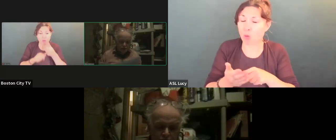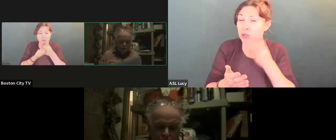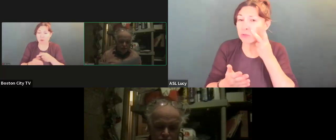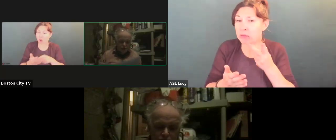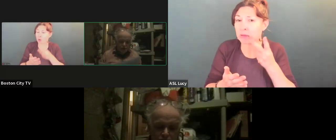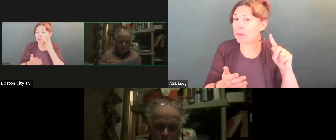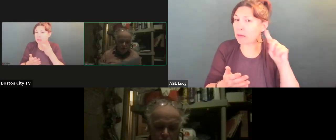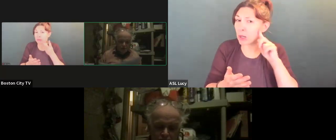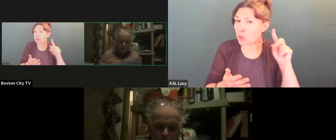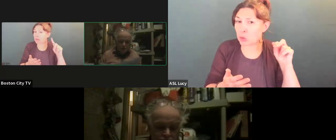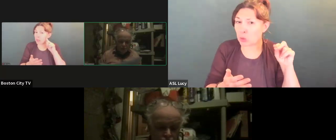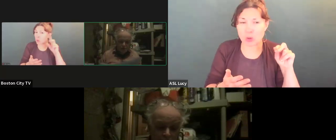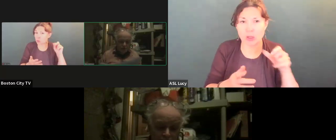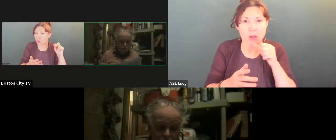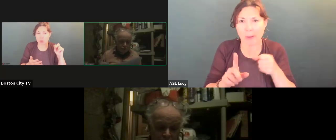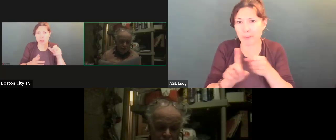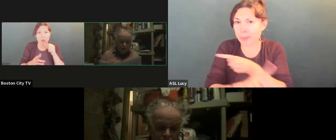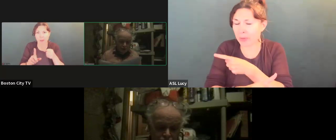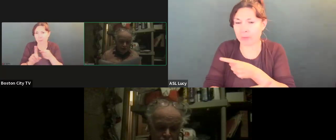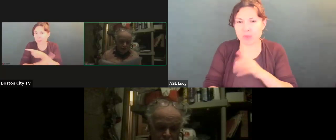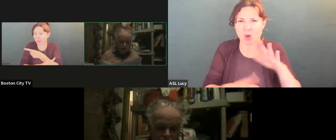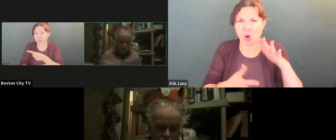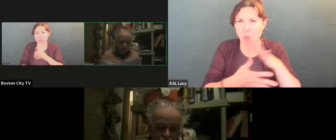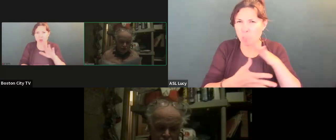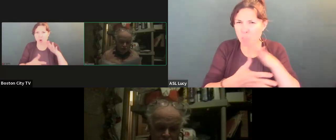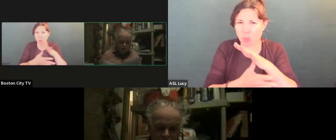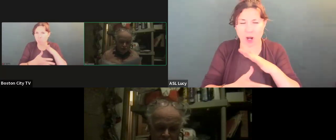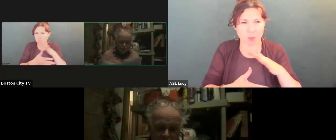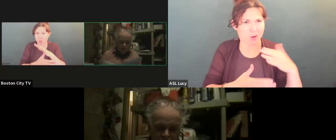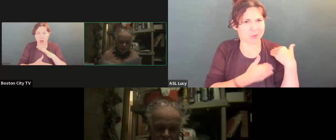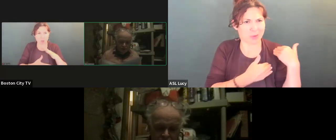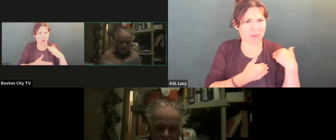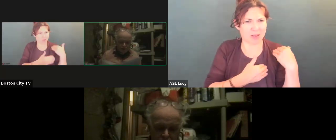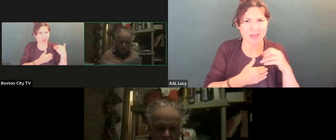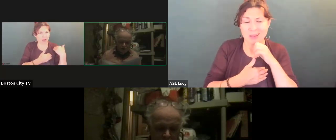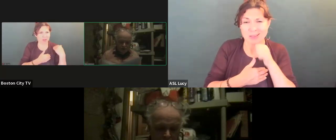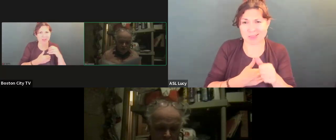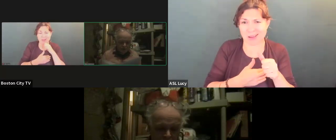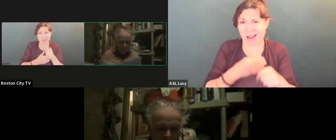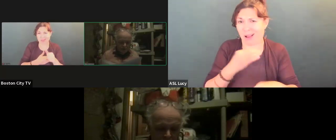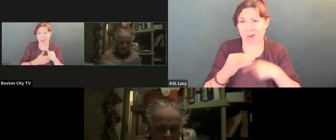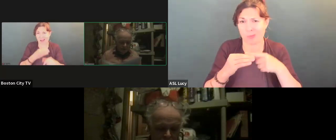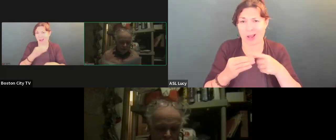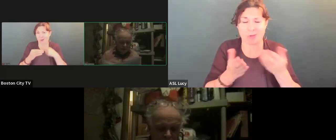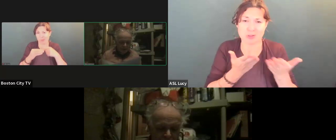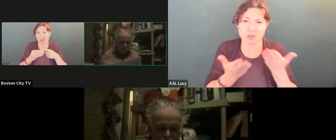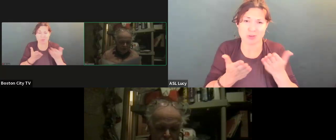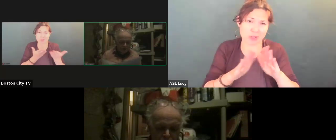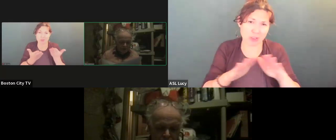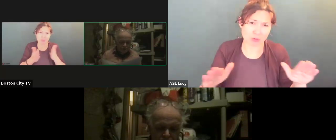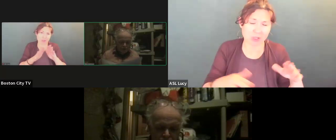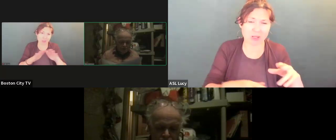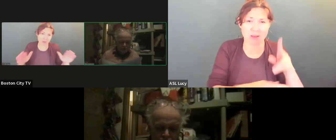primary job that you have been appointed is not to honestly serve our children, their caregivers, and the community. It is to protect